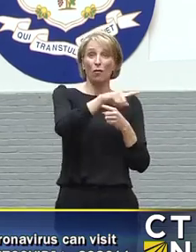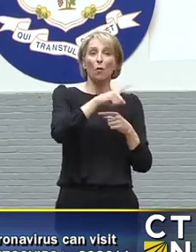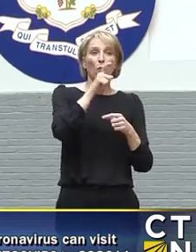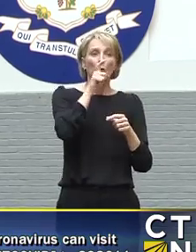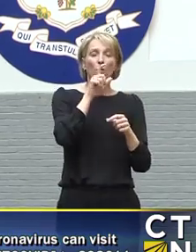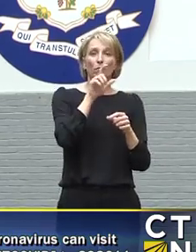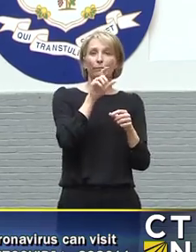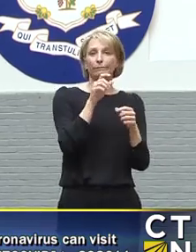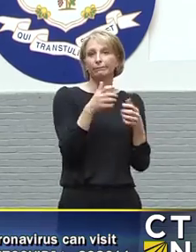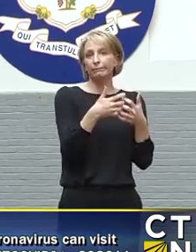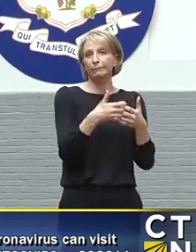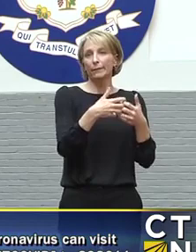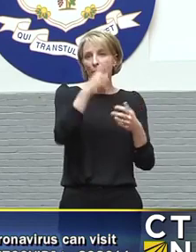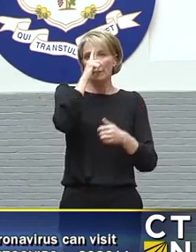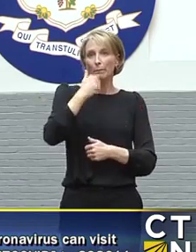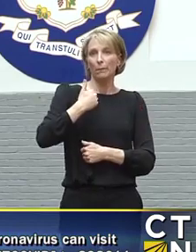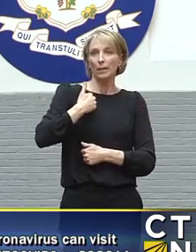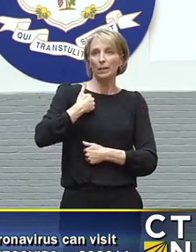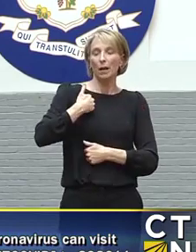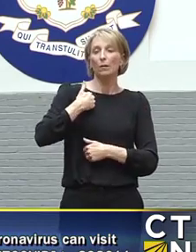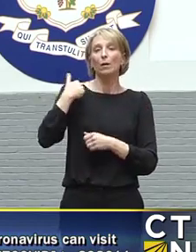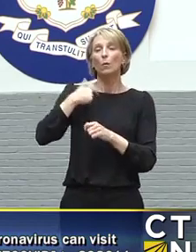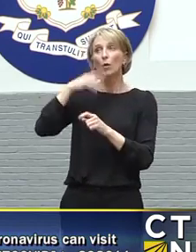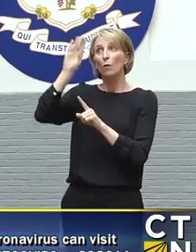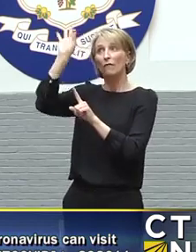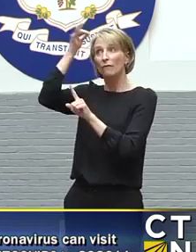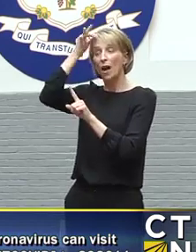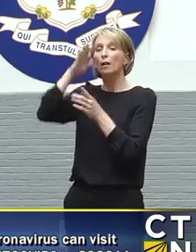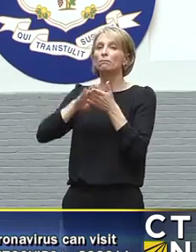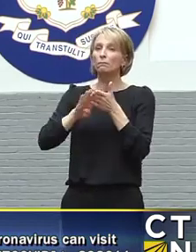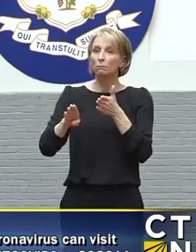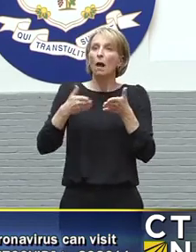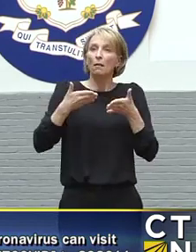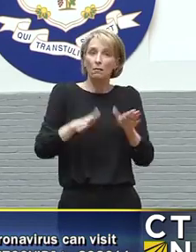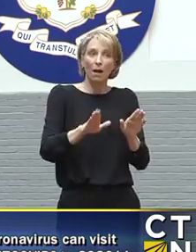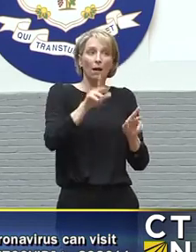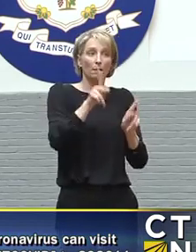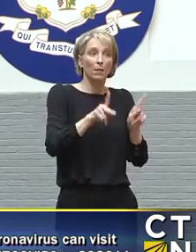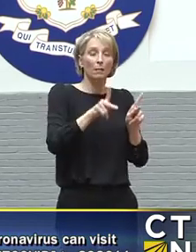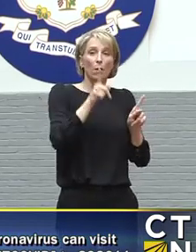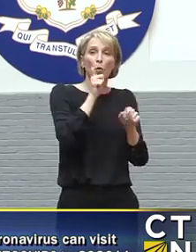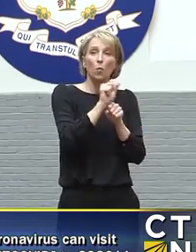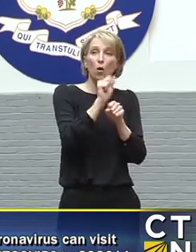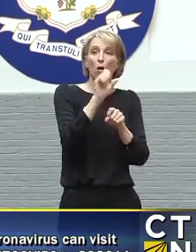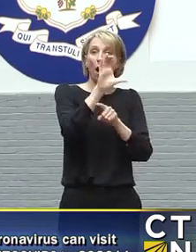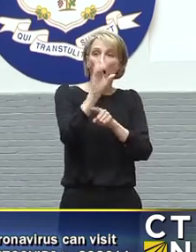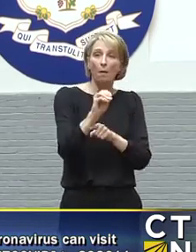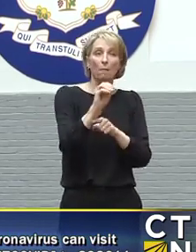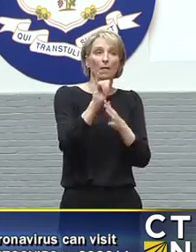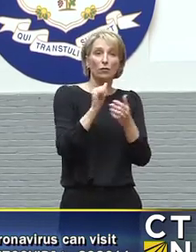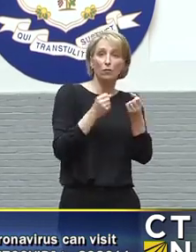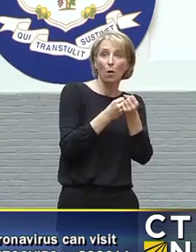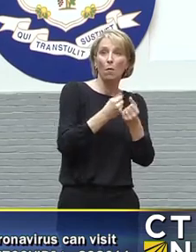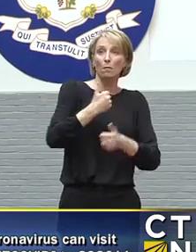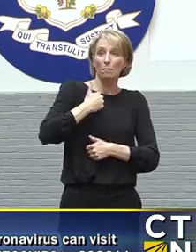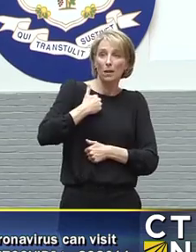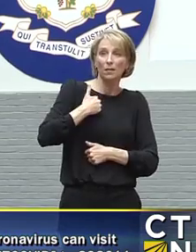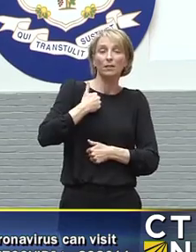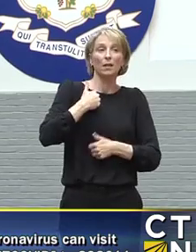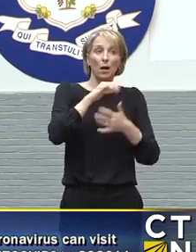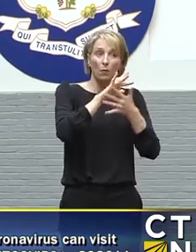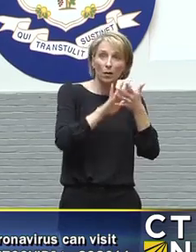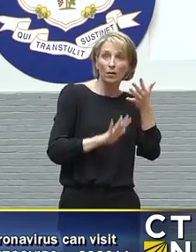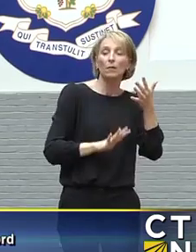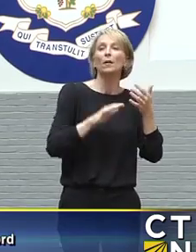industry. The federal government has given an exemption for those in the defense critical infrastructure. So I talked to